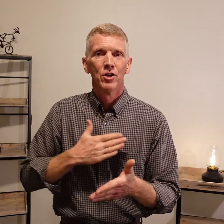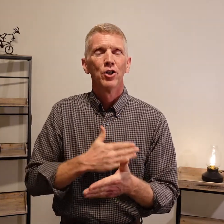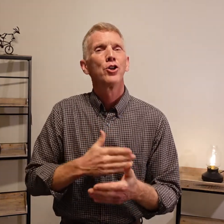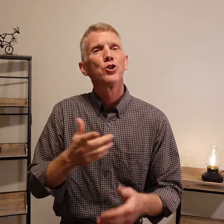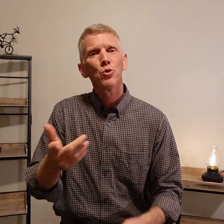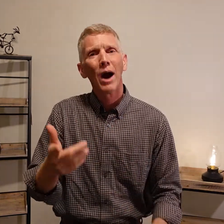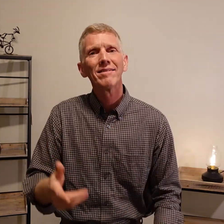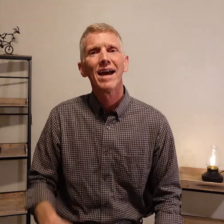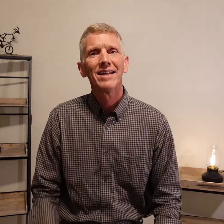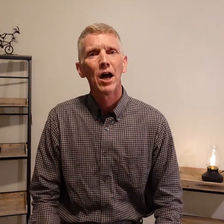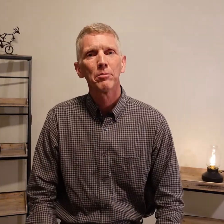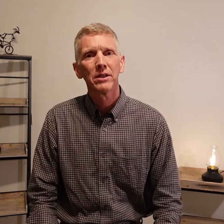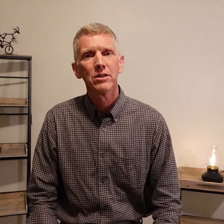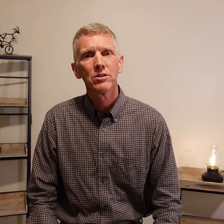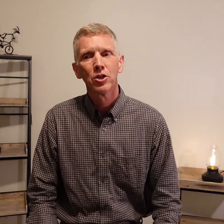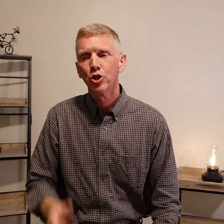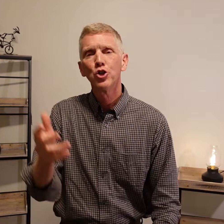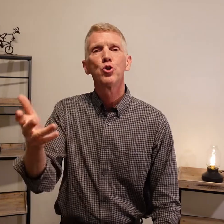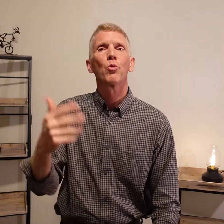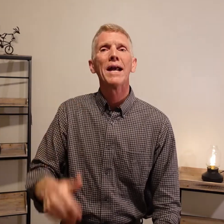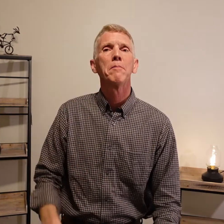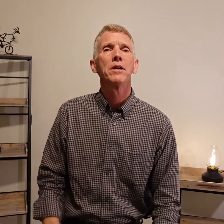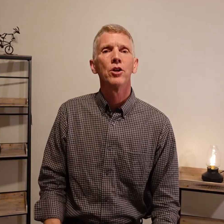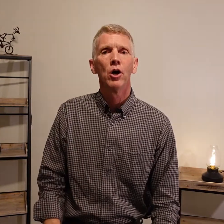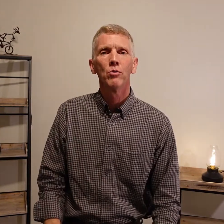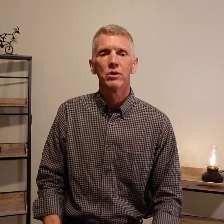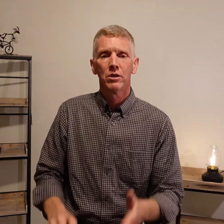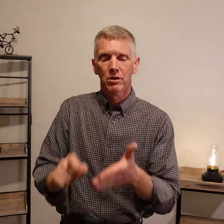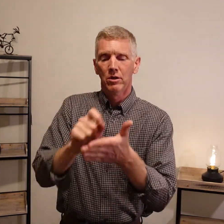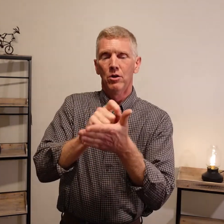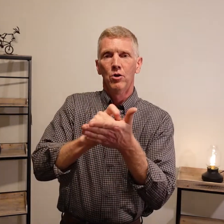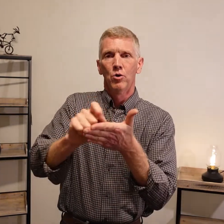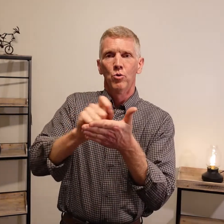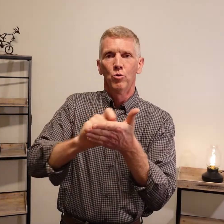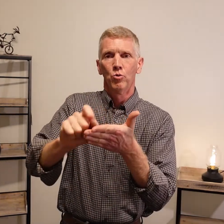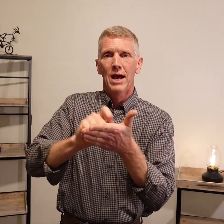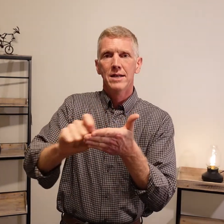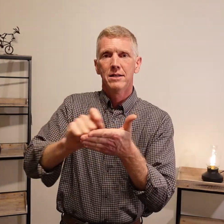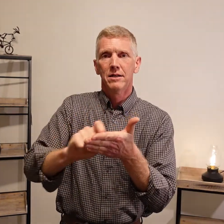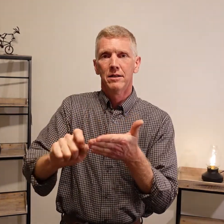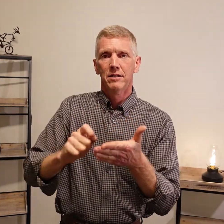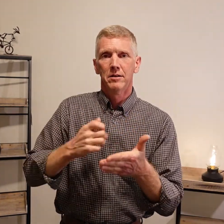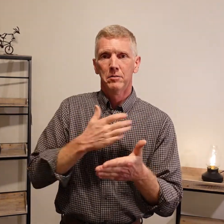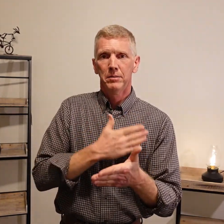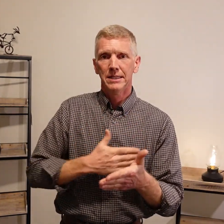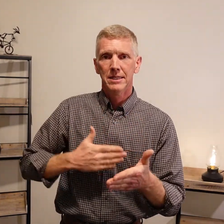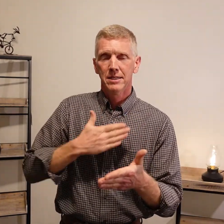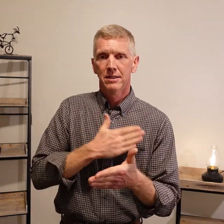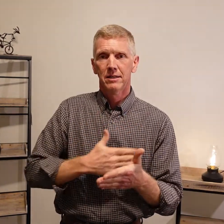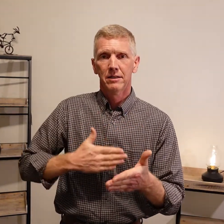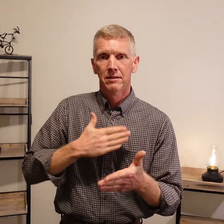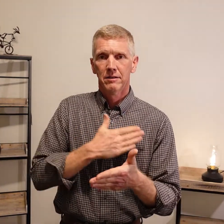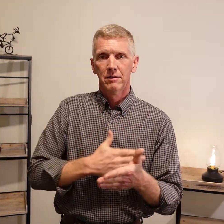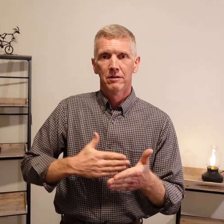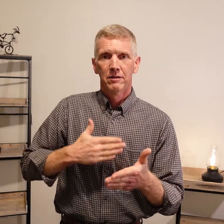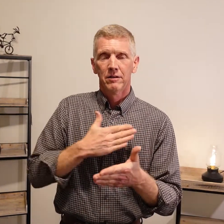Could you write that down, please? Could you write me a note? Write, please.